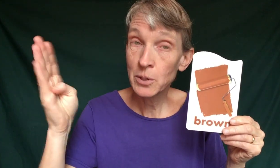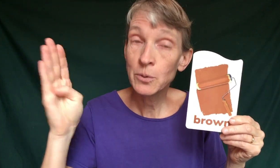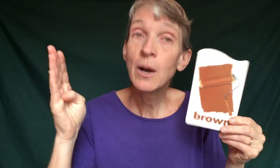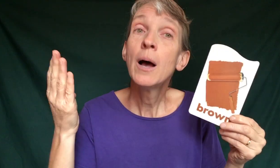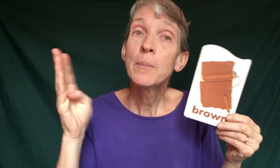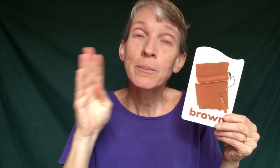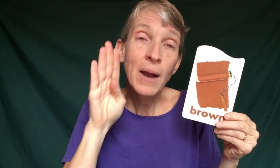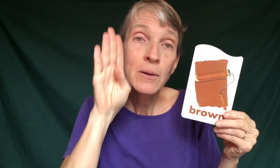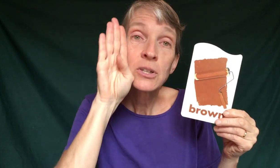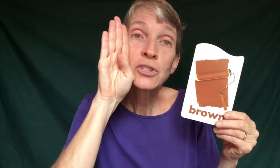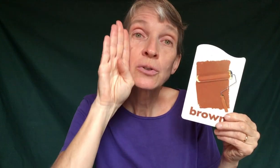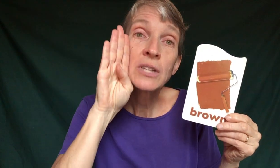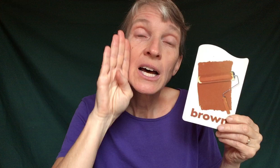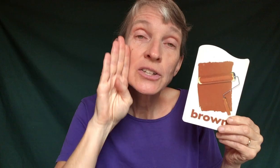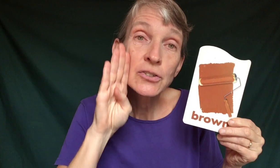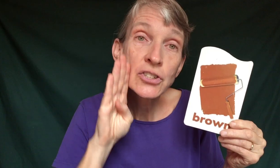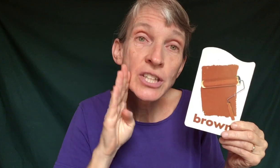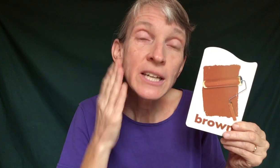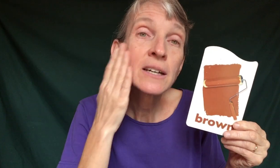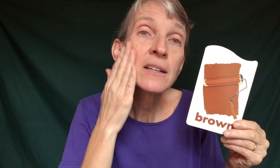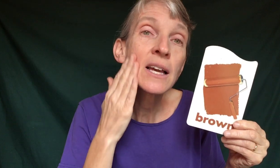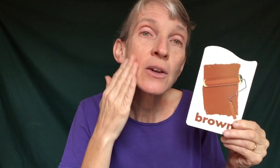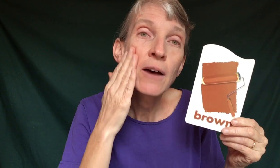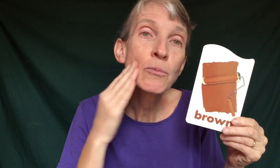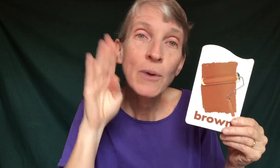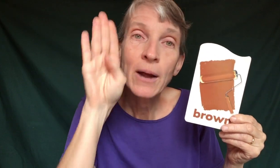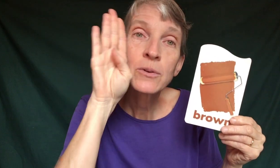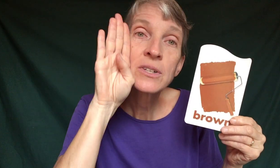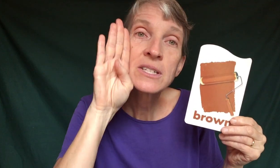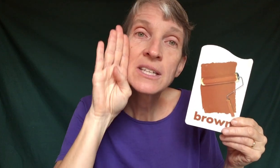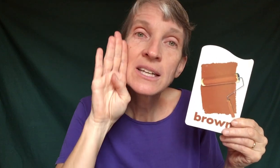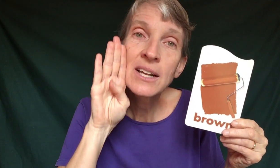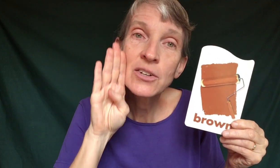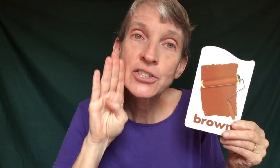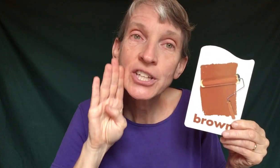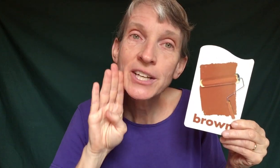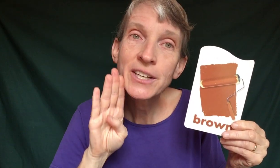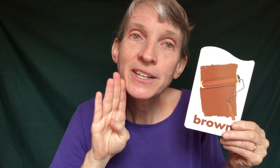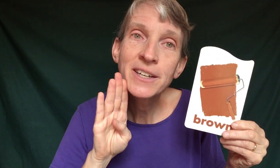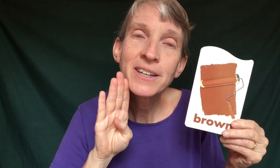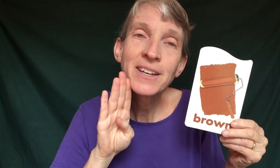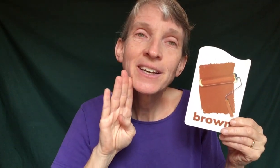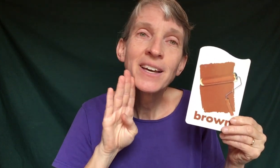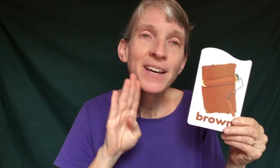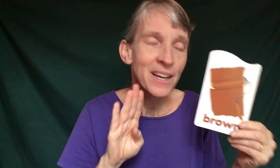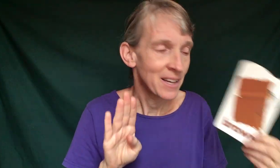blue. But brown shows on your cheek, like you have brown skin on your cheek.